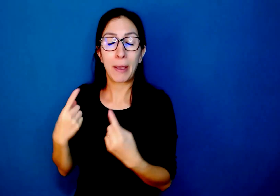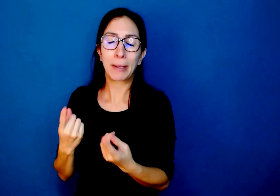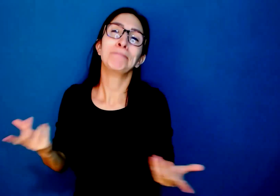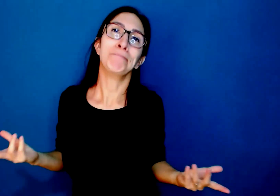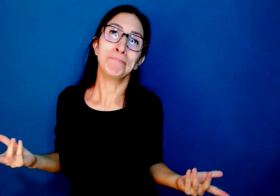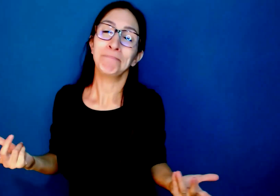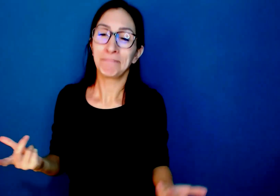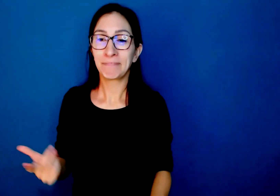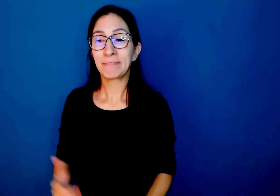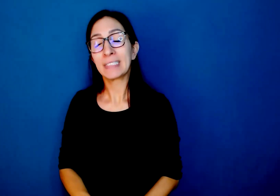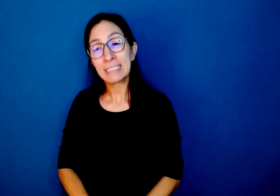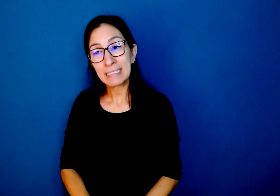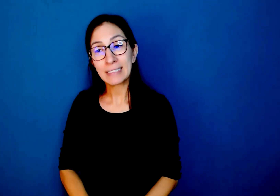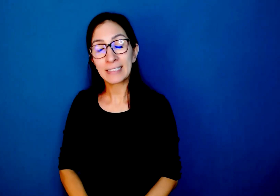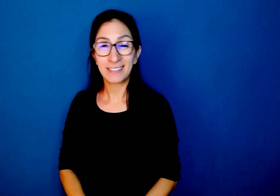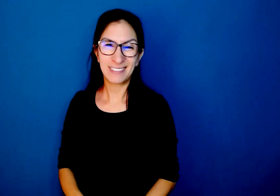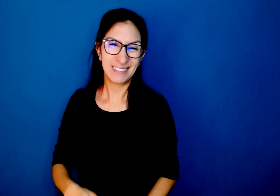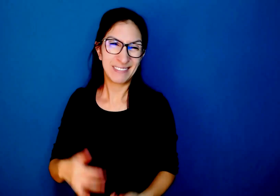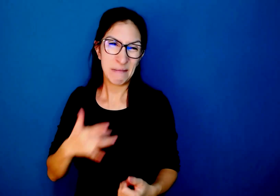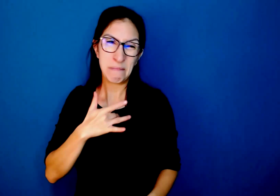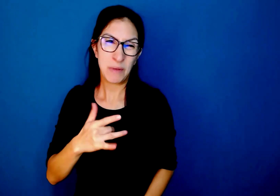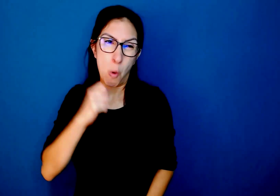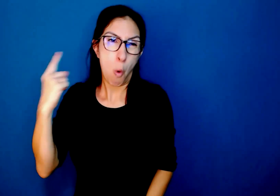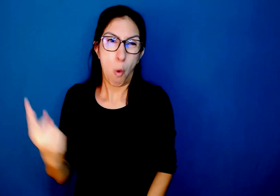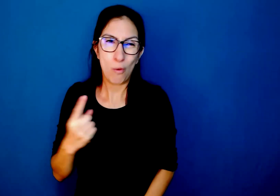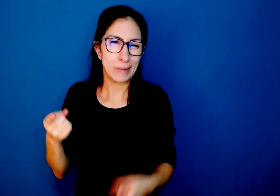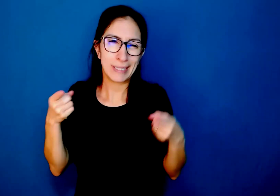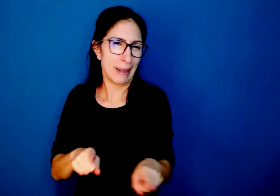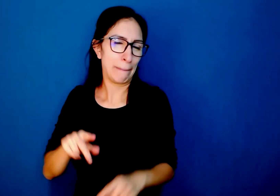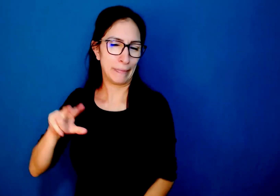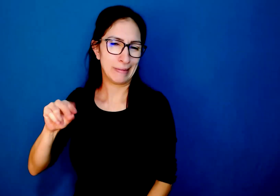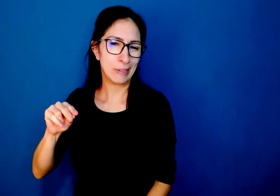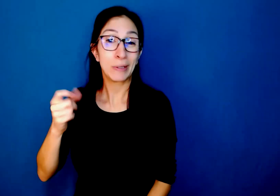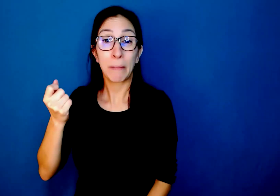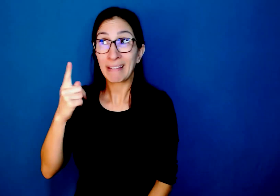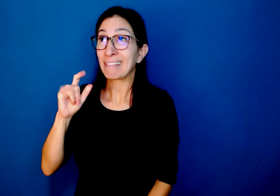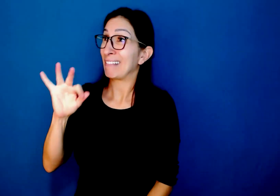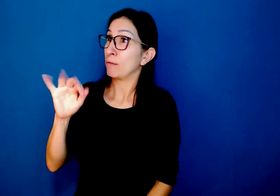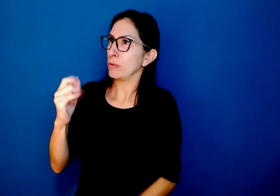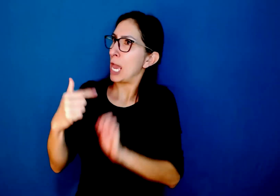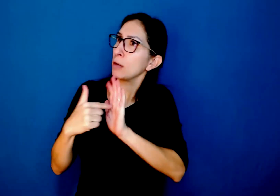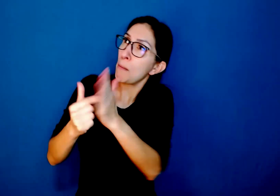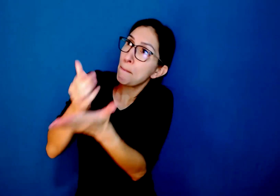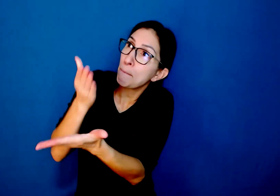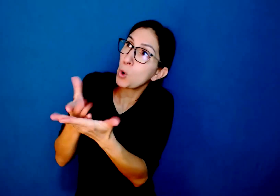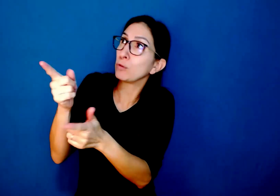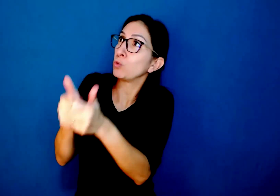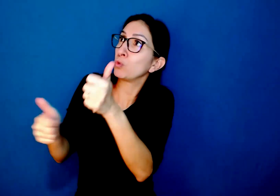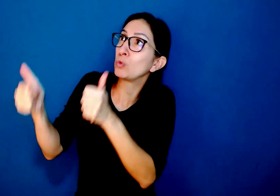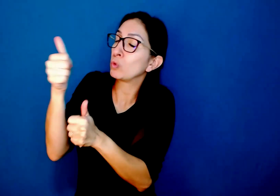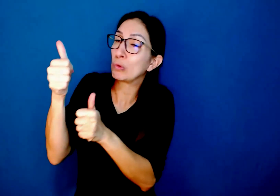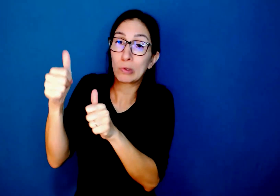can make the make the case to your leadership, as far as it's